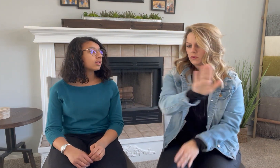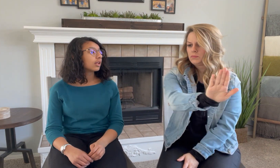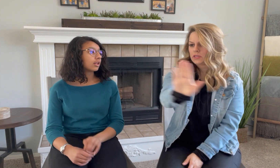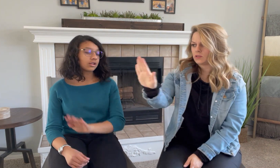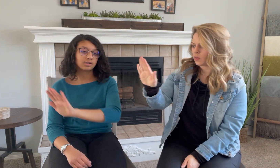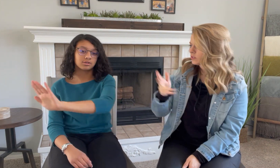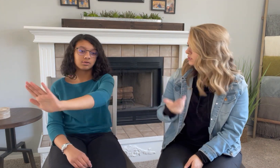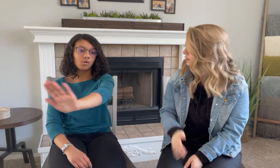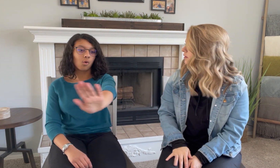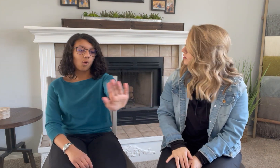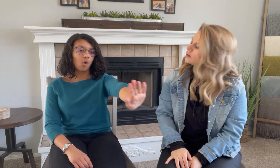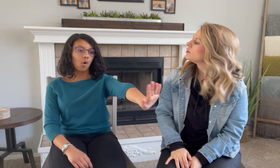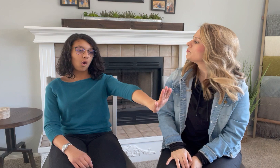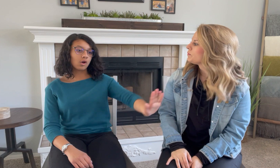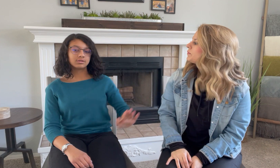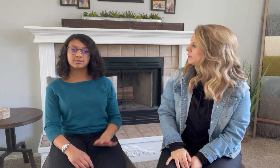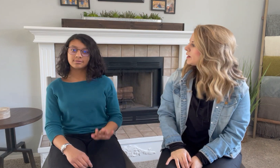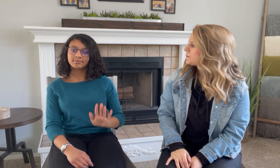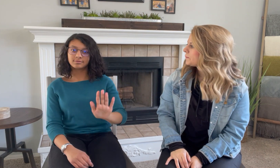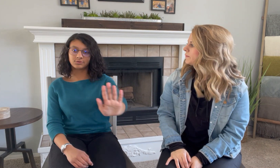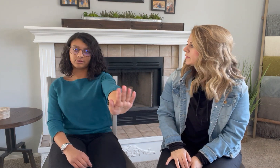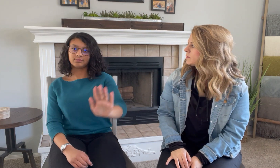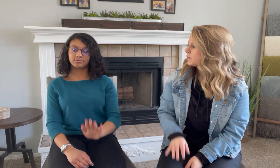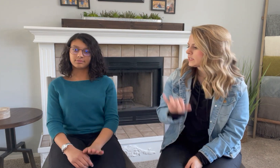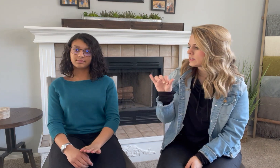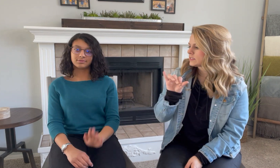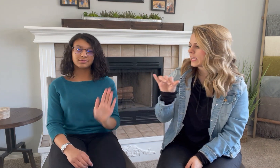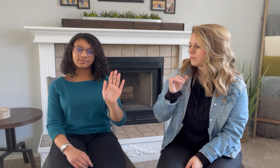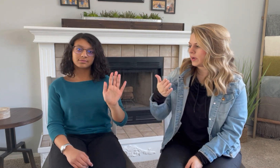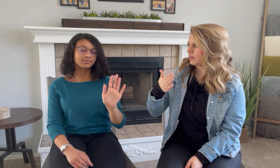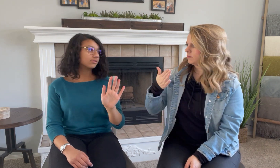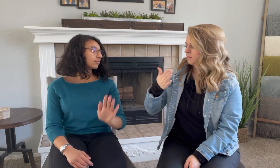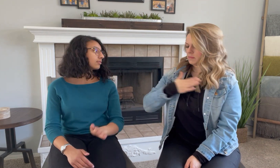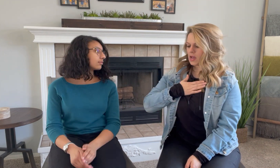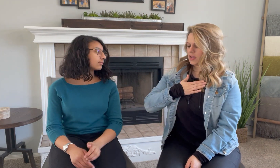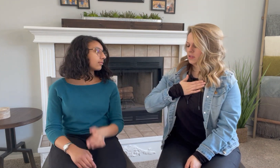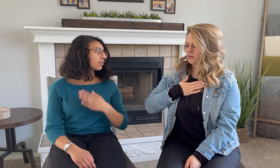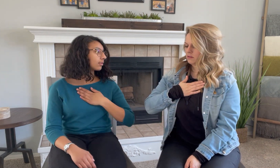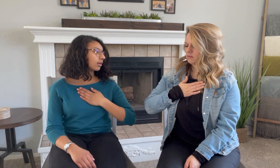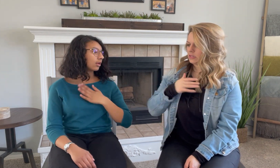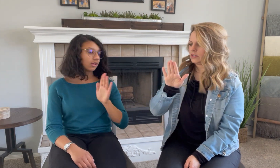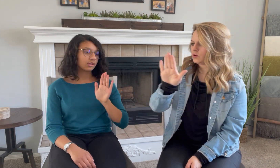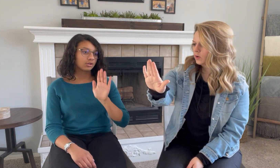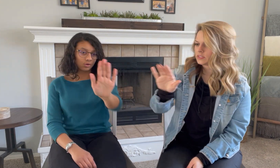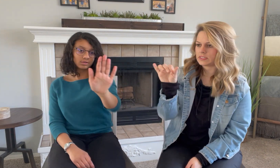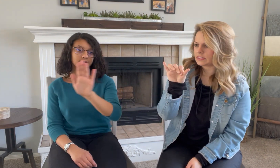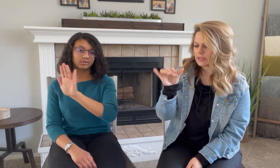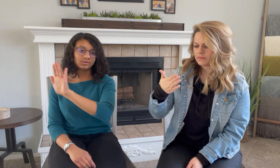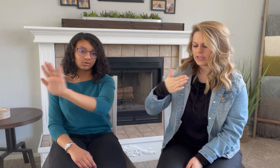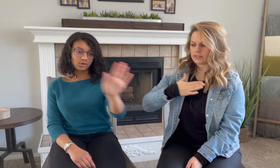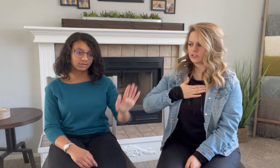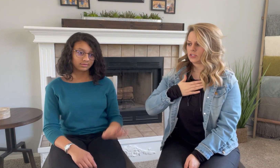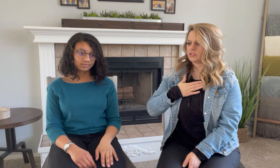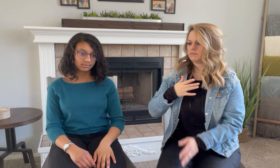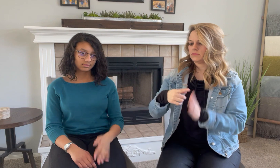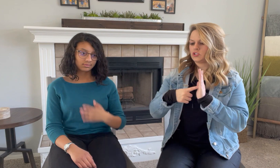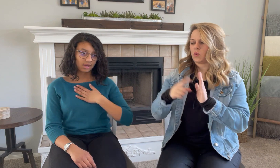be yours. Yep, but it's the same, right? My and yours, it's the same thing. It's just showing